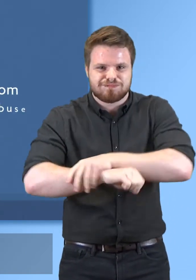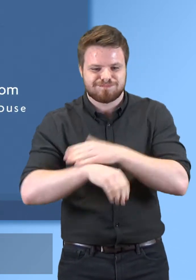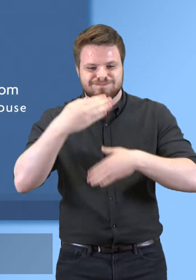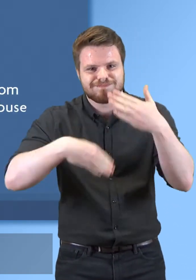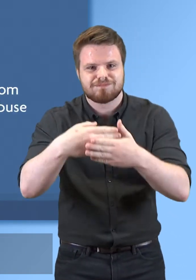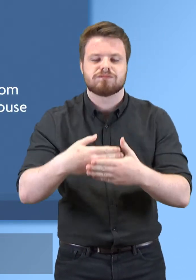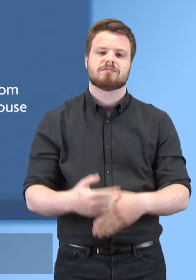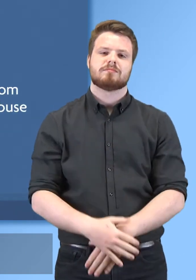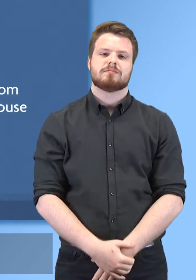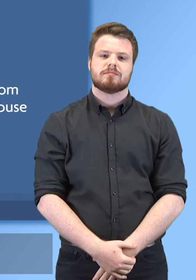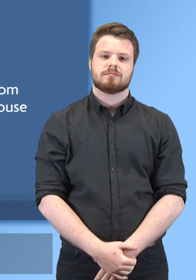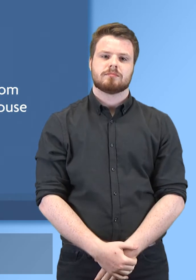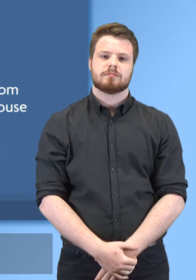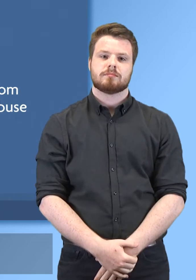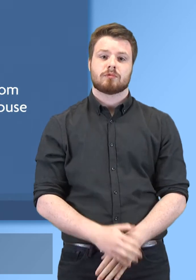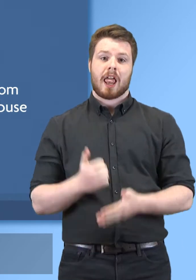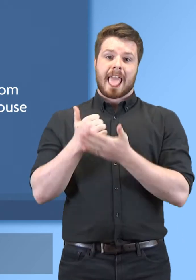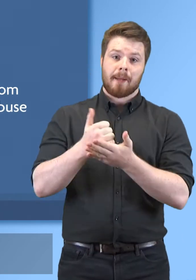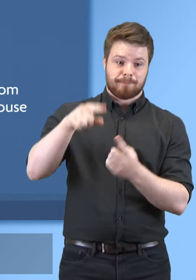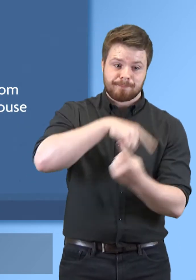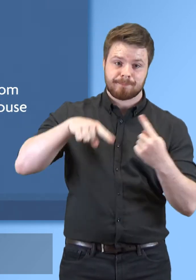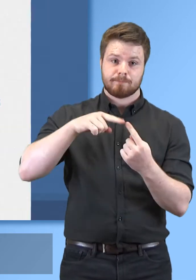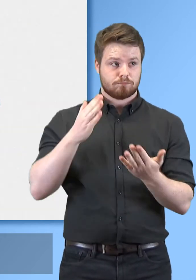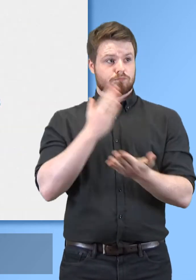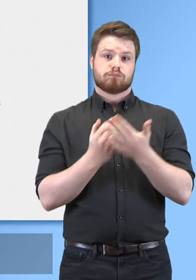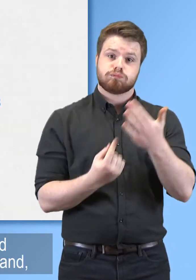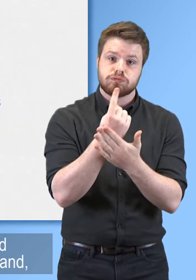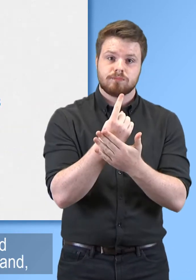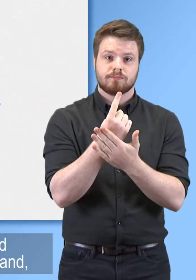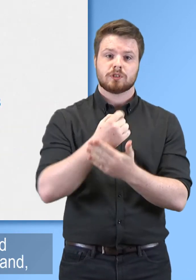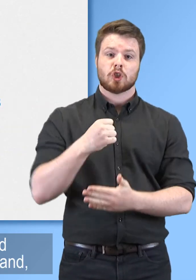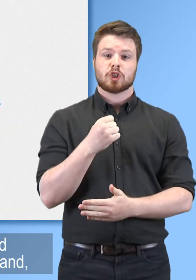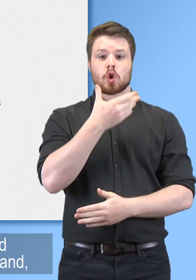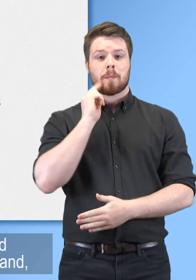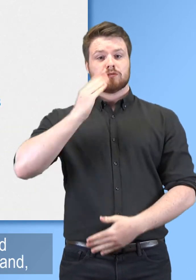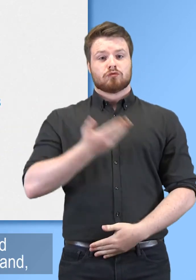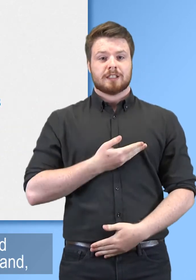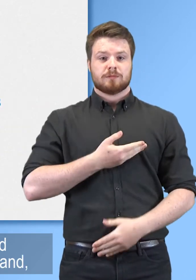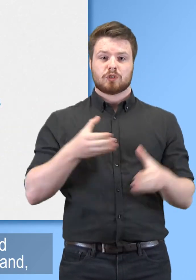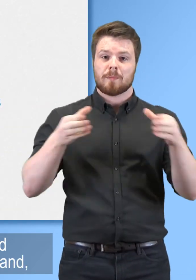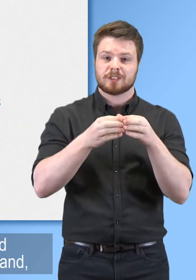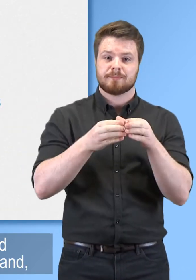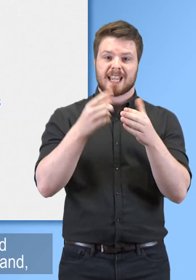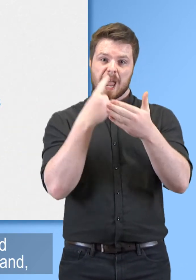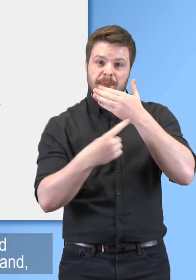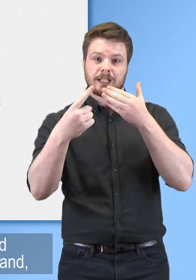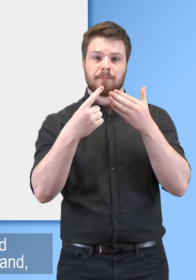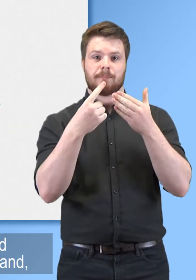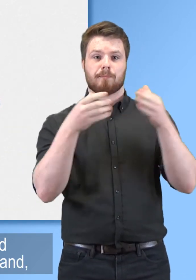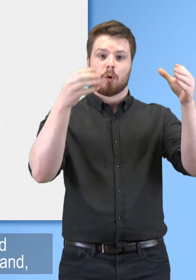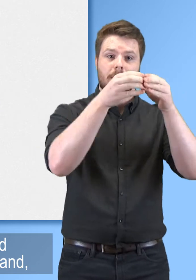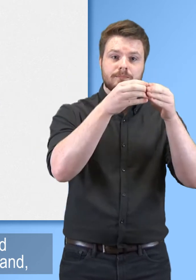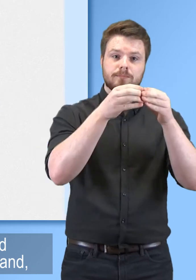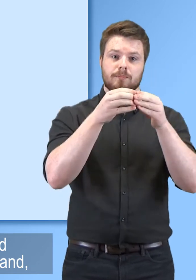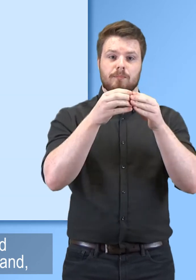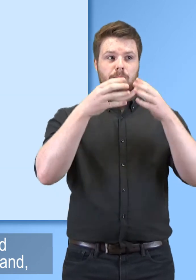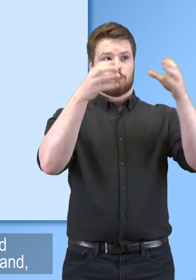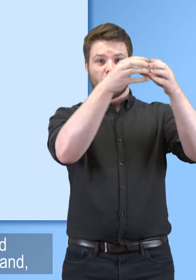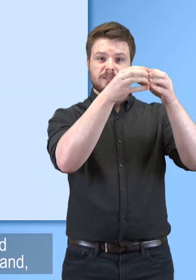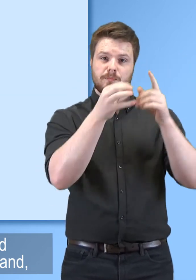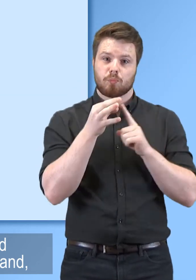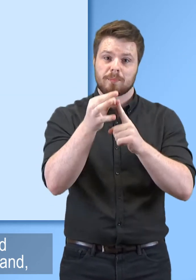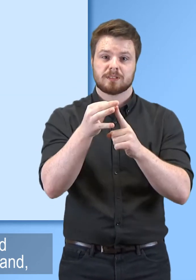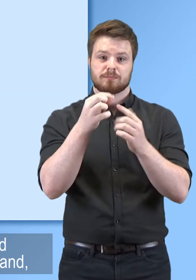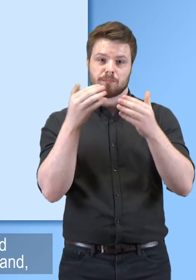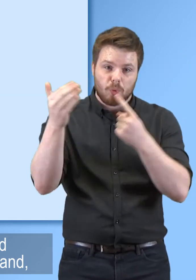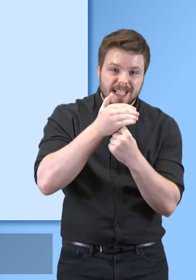make all of this a reality, the Scottish Human Rights Commission, an independent public body promoting and protecting human rights for